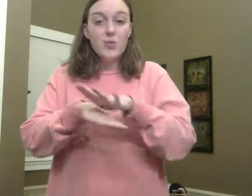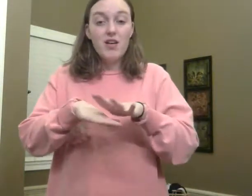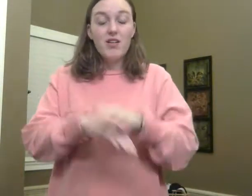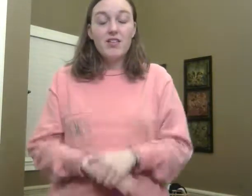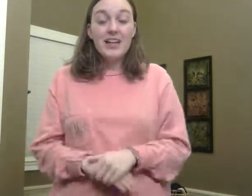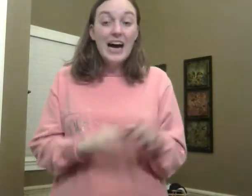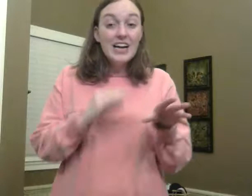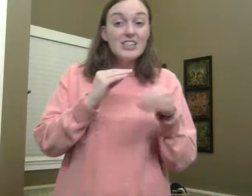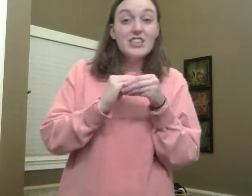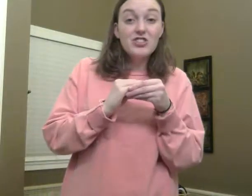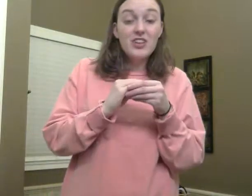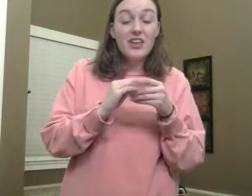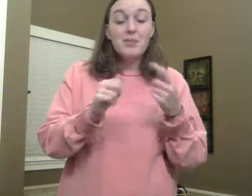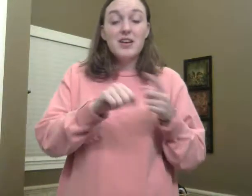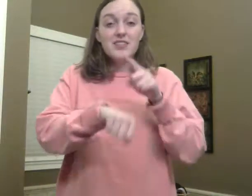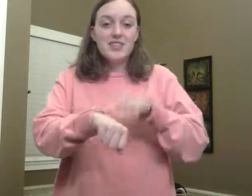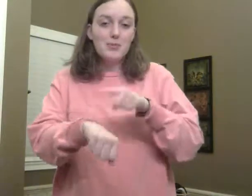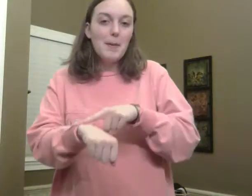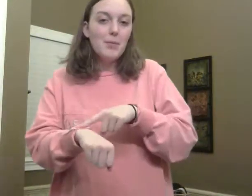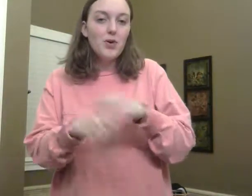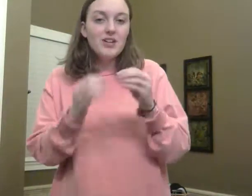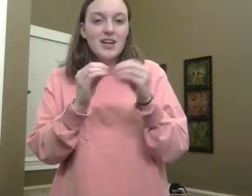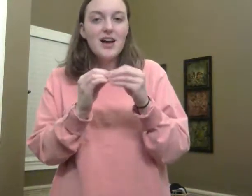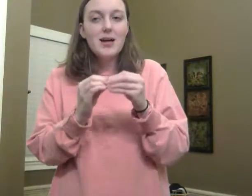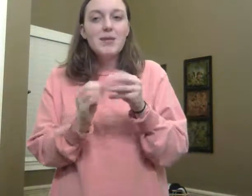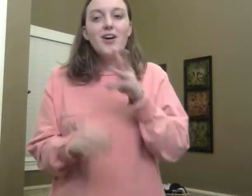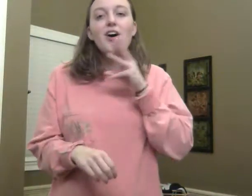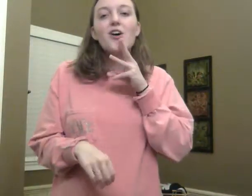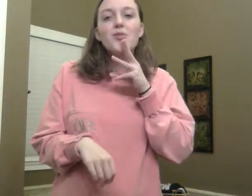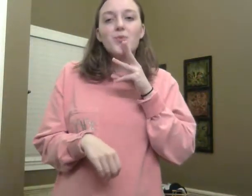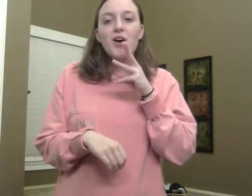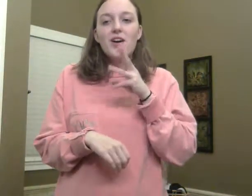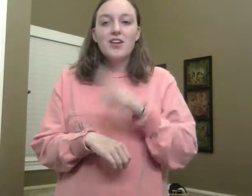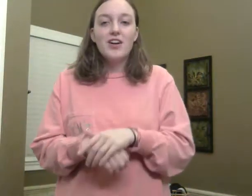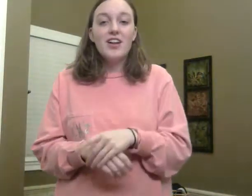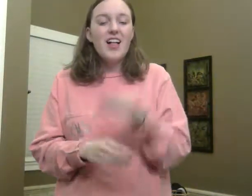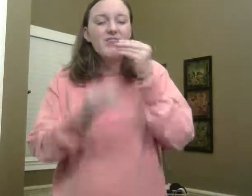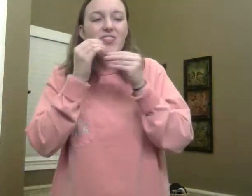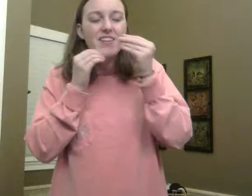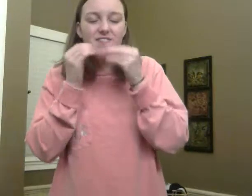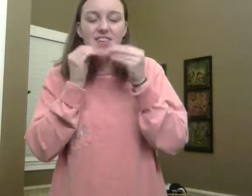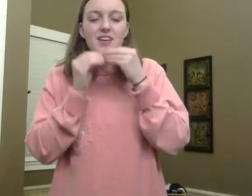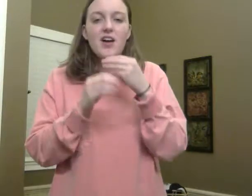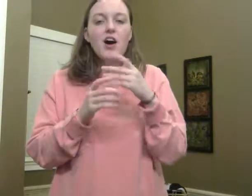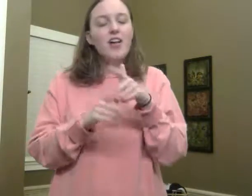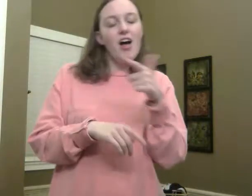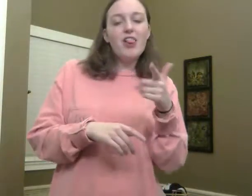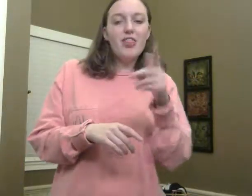more of their time on the water, water striders feed mostly on other insects that live near water. In